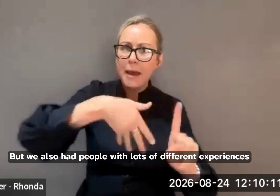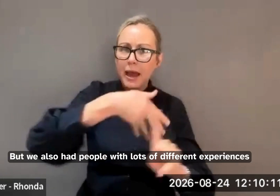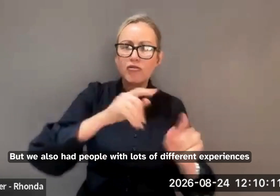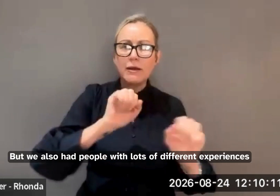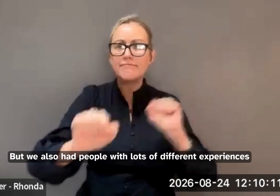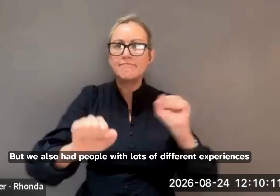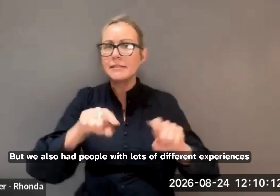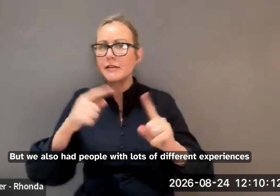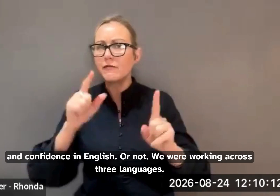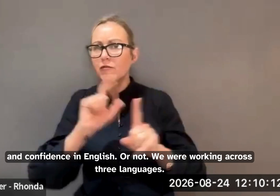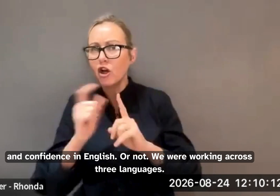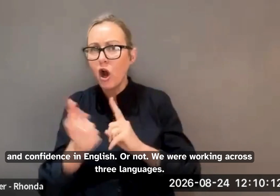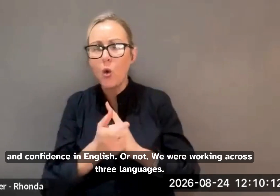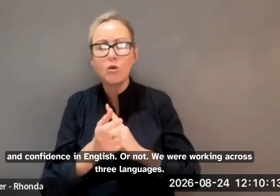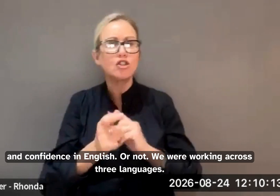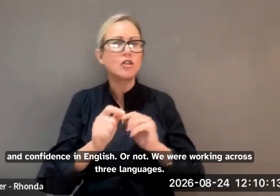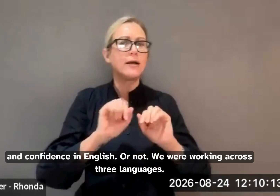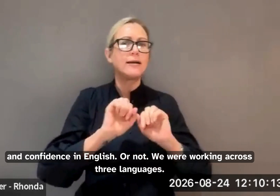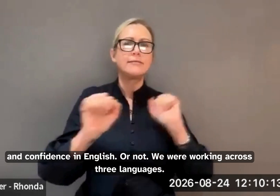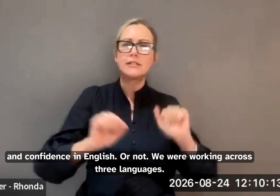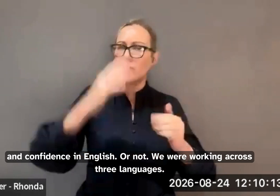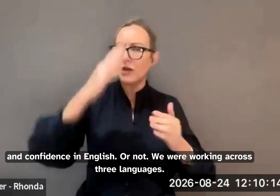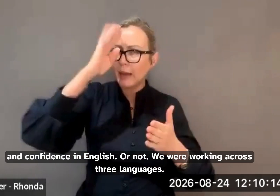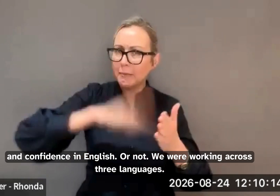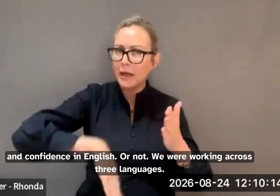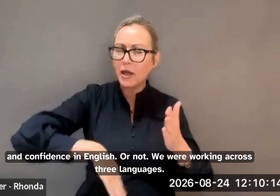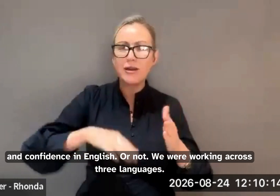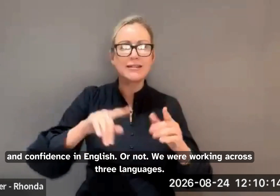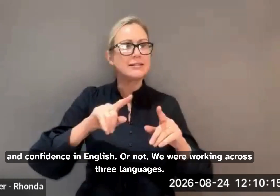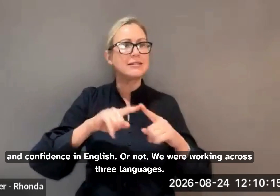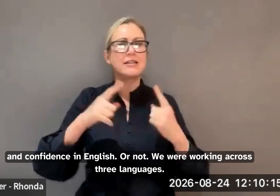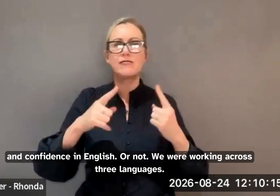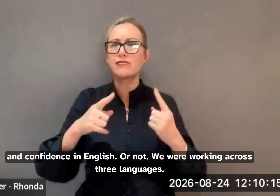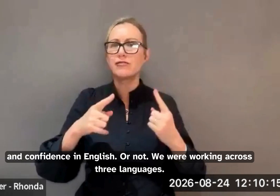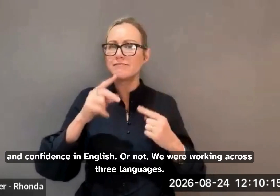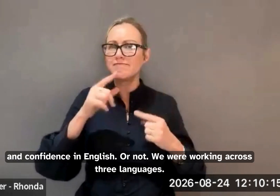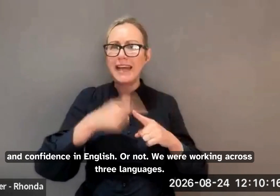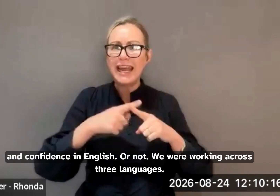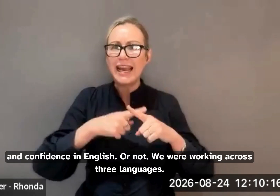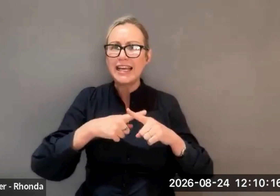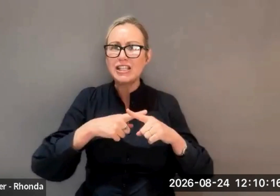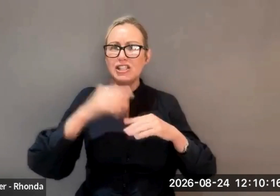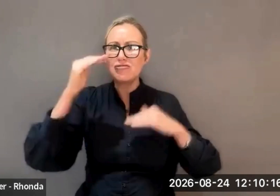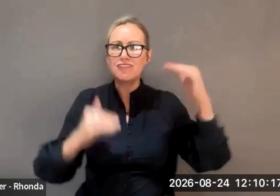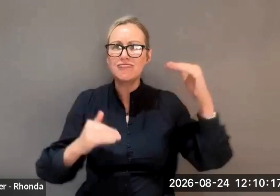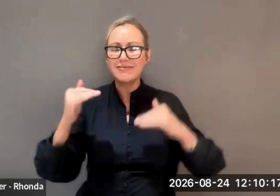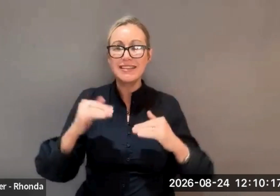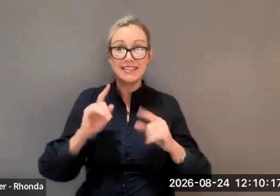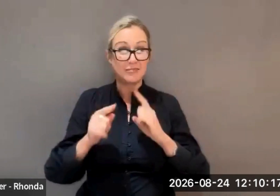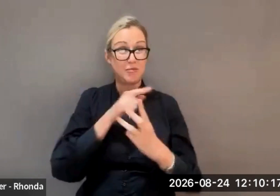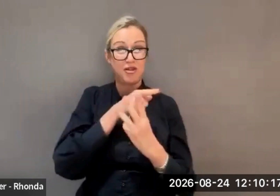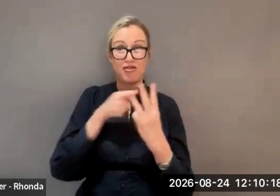with lots of different experiences and confidence in English or not. We were working across 3 languages.